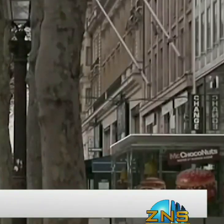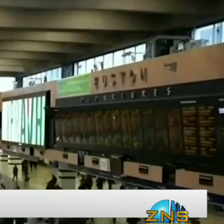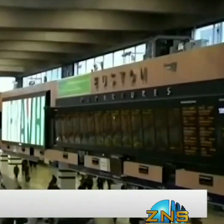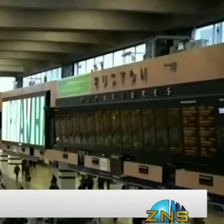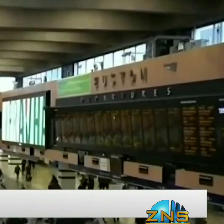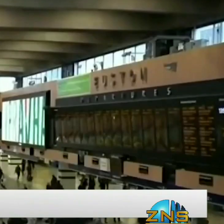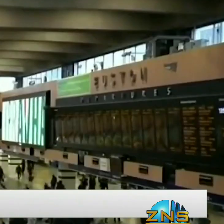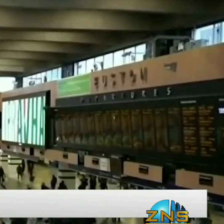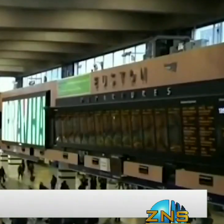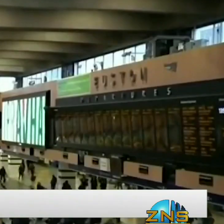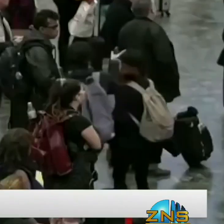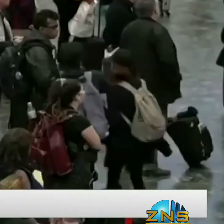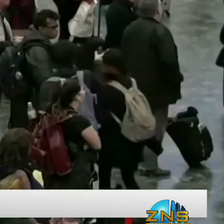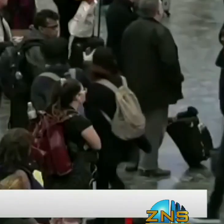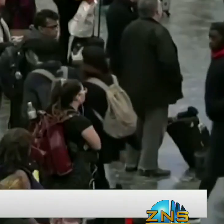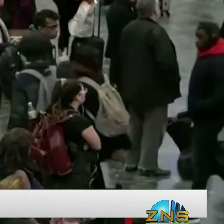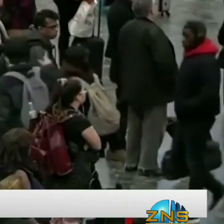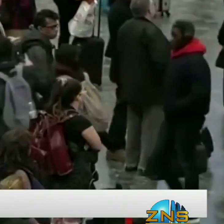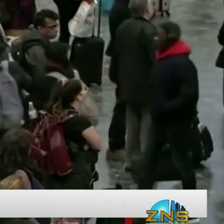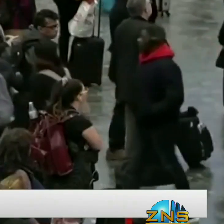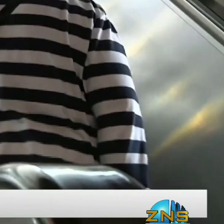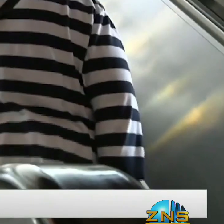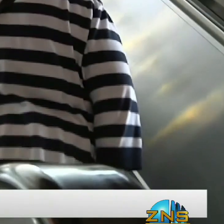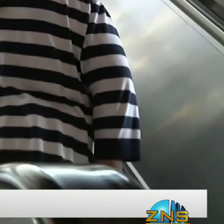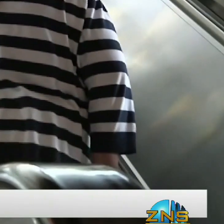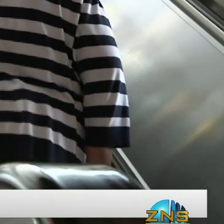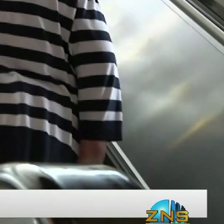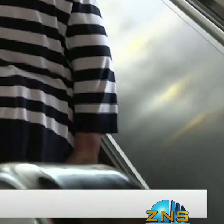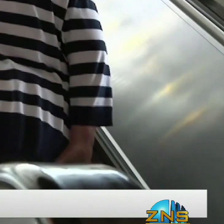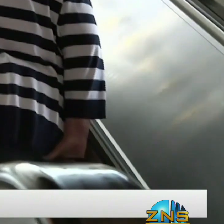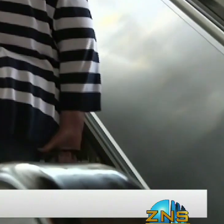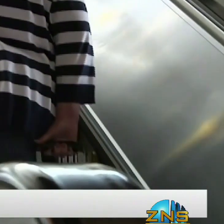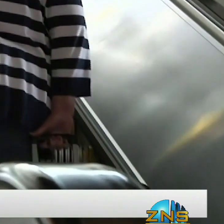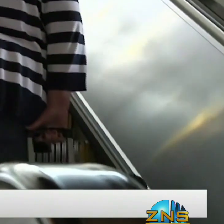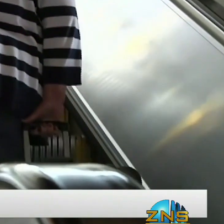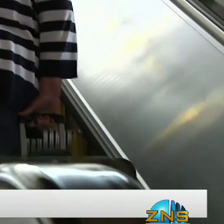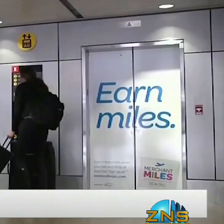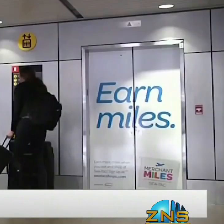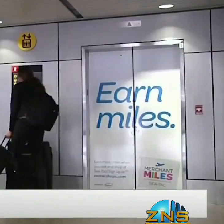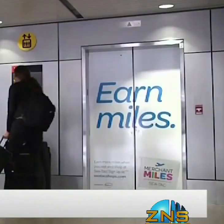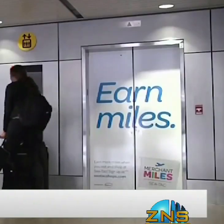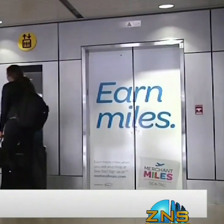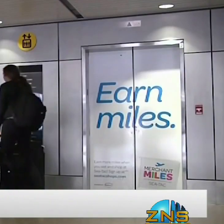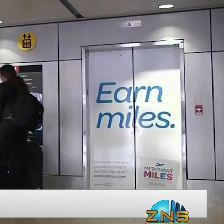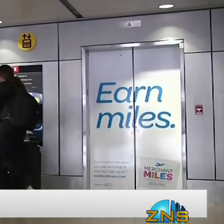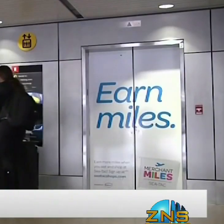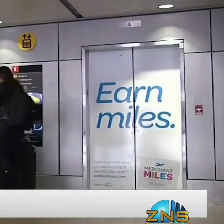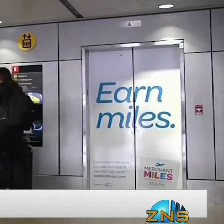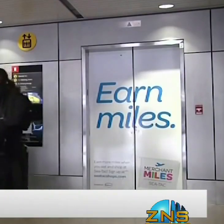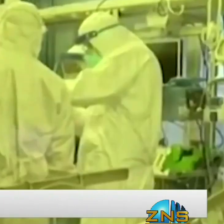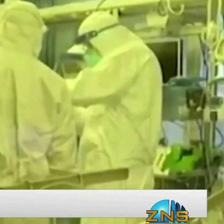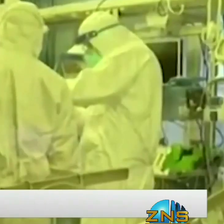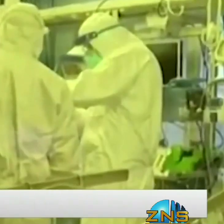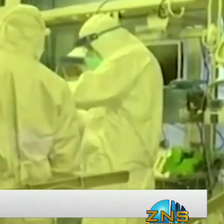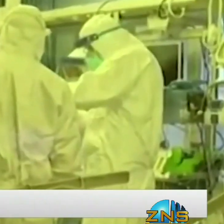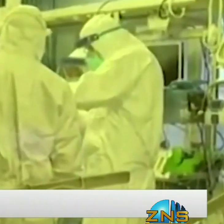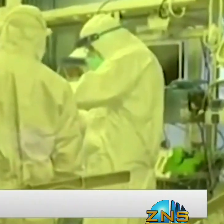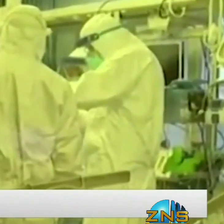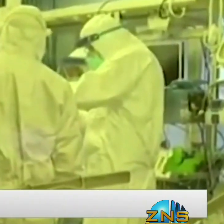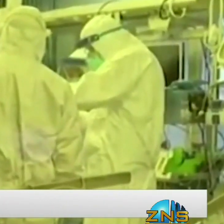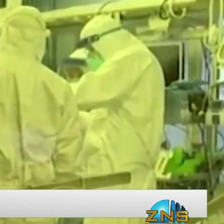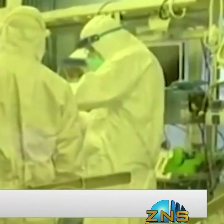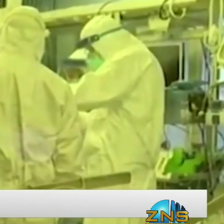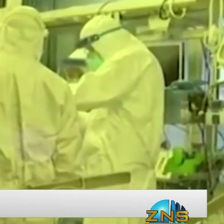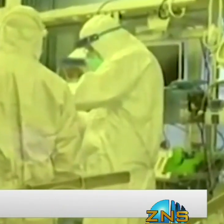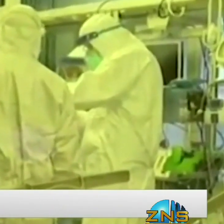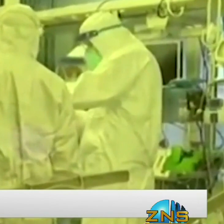Bahamas through any port of entry from any of the restricted countries or an area where community infection and spread is present will